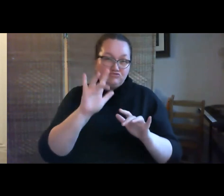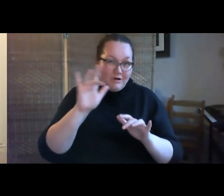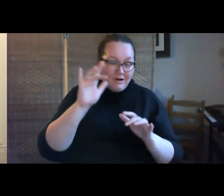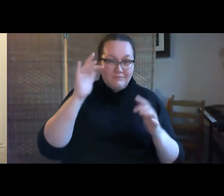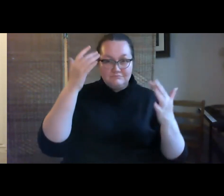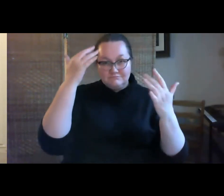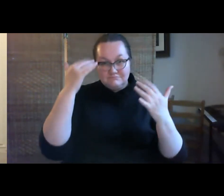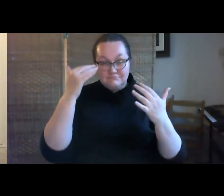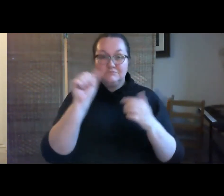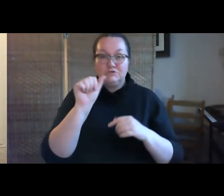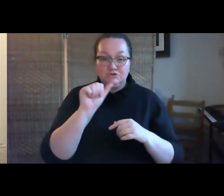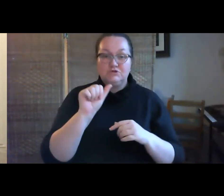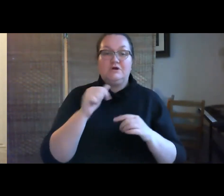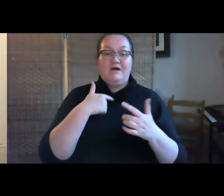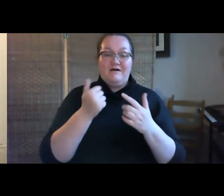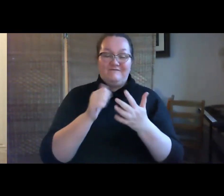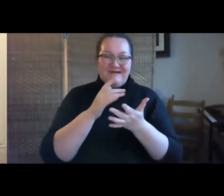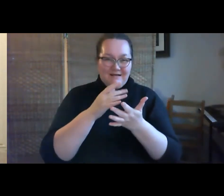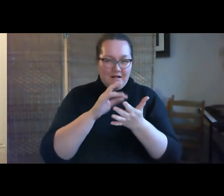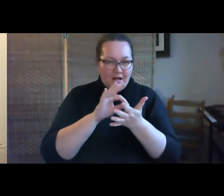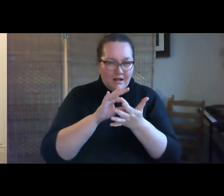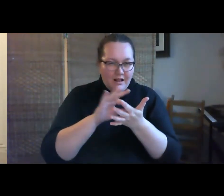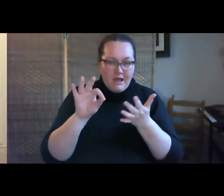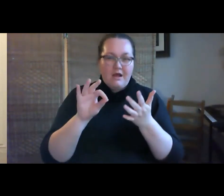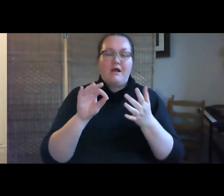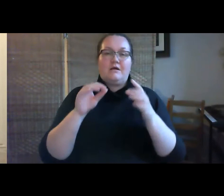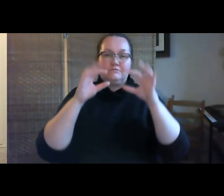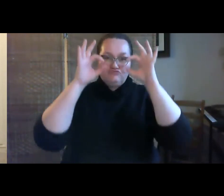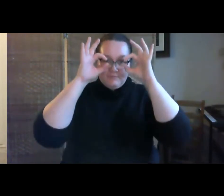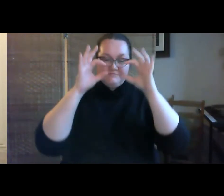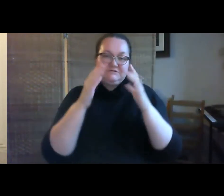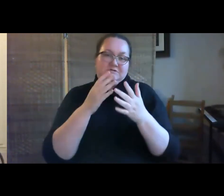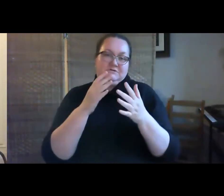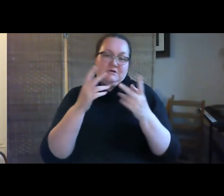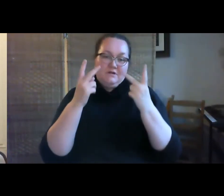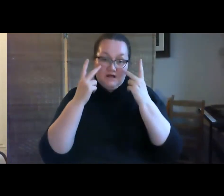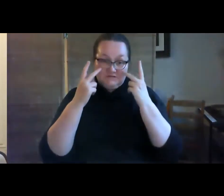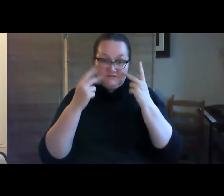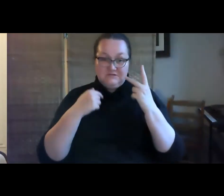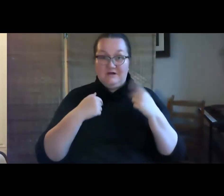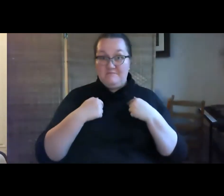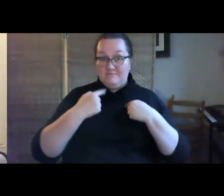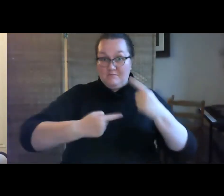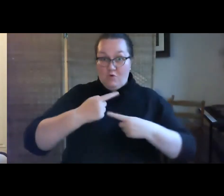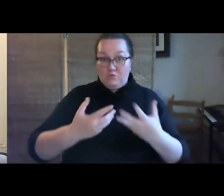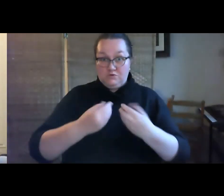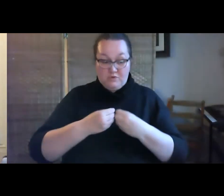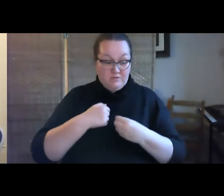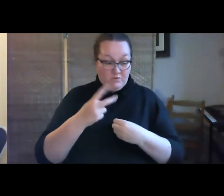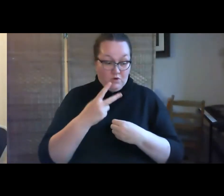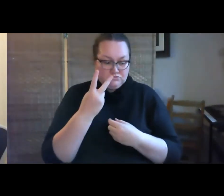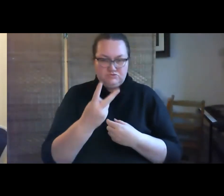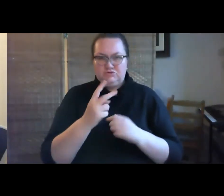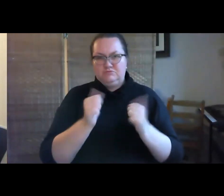wearing clear rimmed glasses. I have constant companions in my two grey UK-style